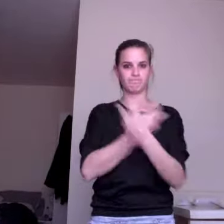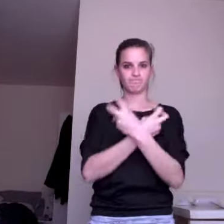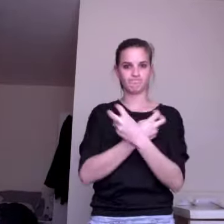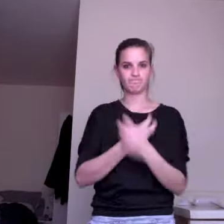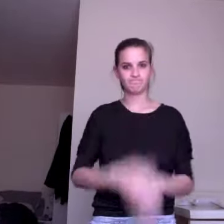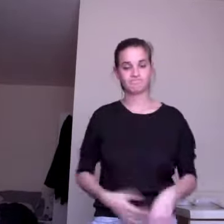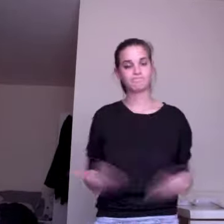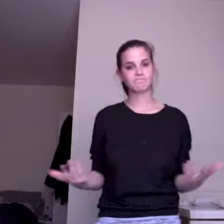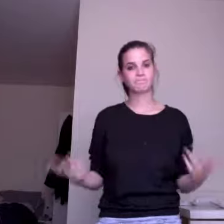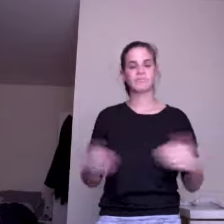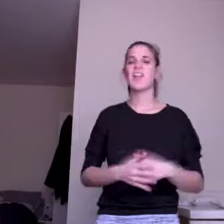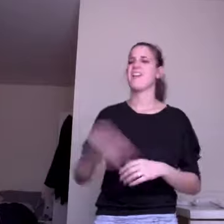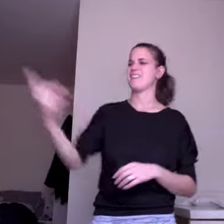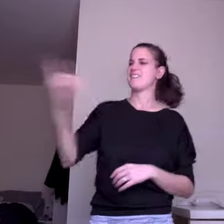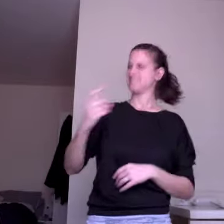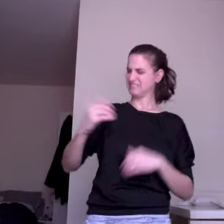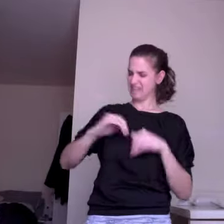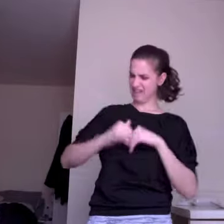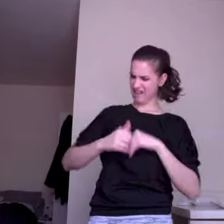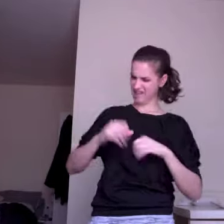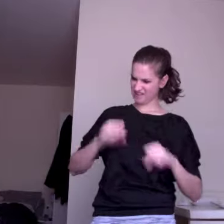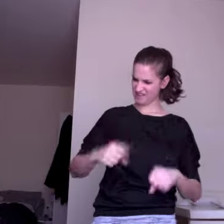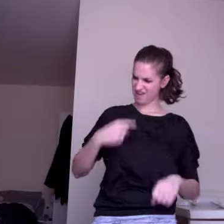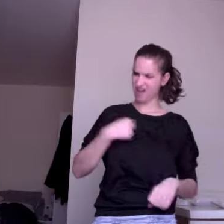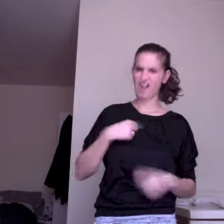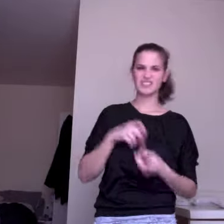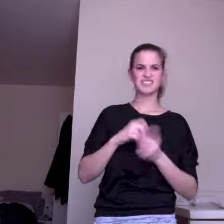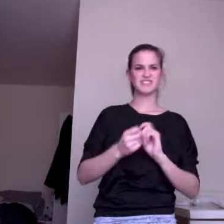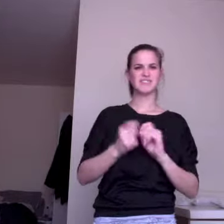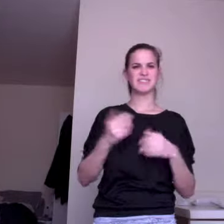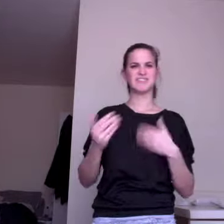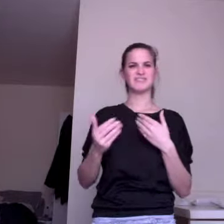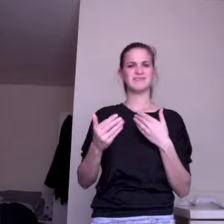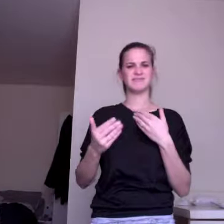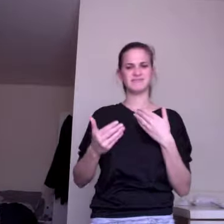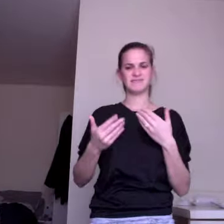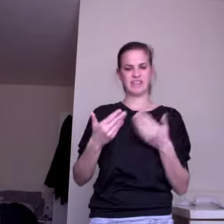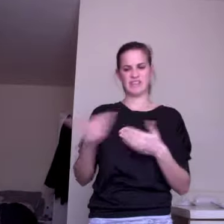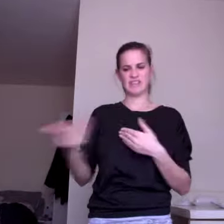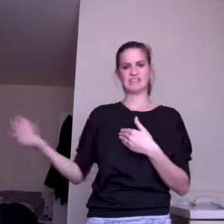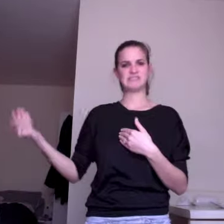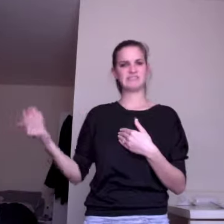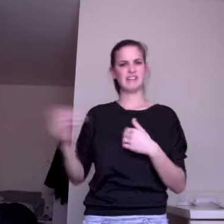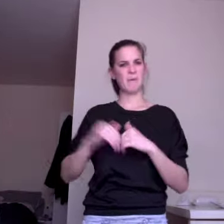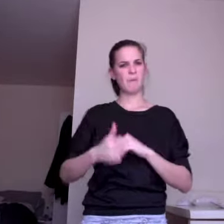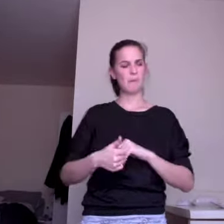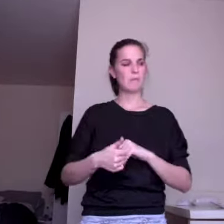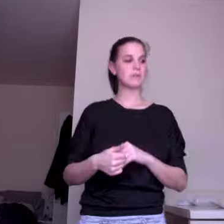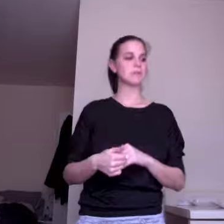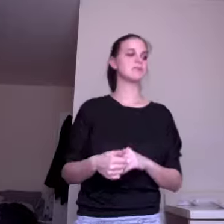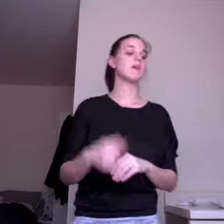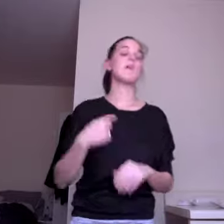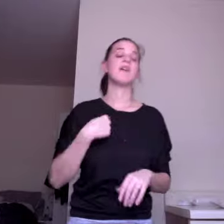what I found out. I discovered that there's a movement for a better way. Now, a while back, I wanted to be an NFL football